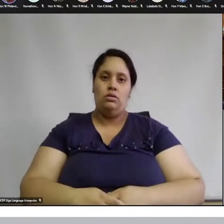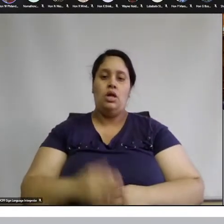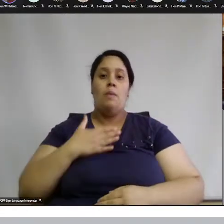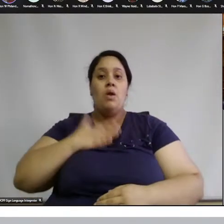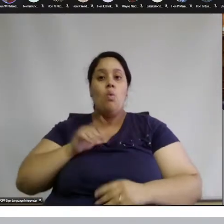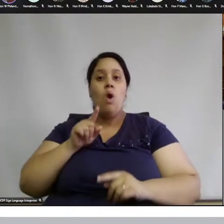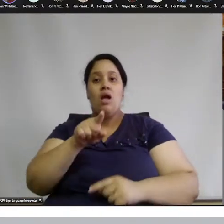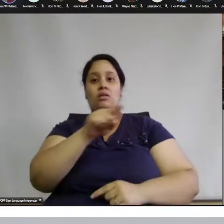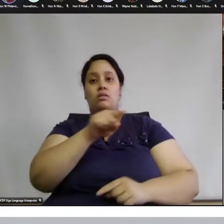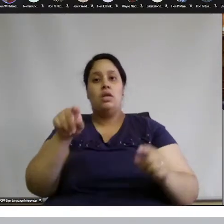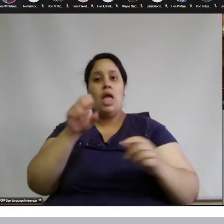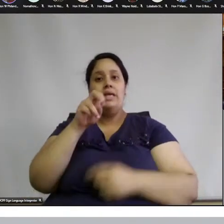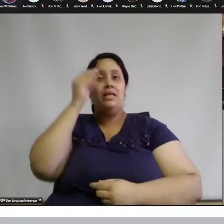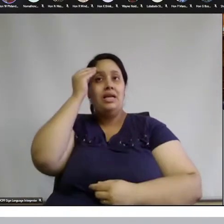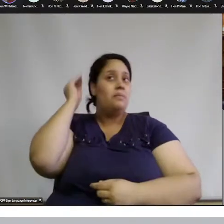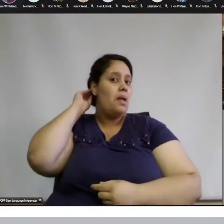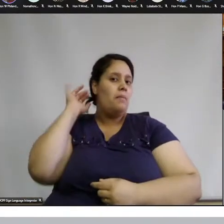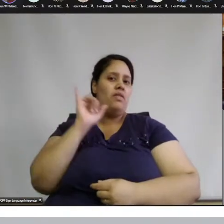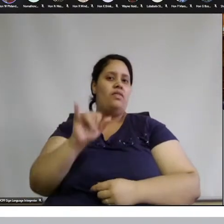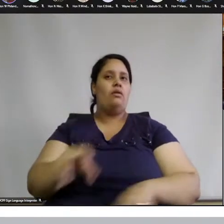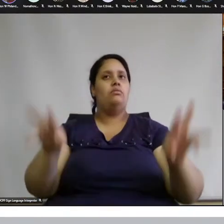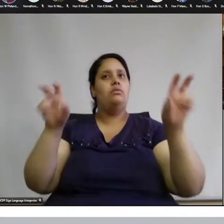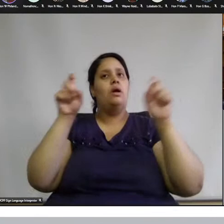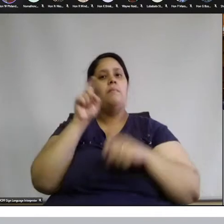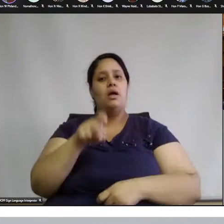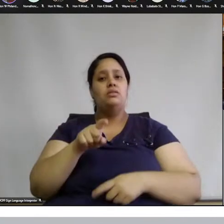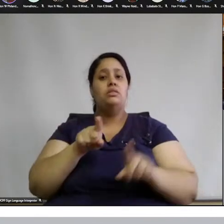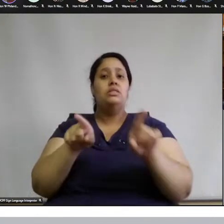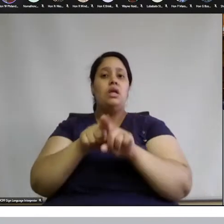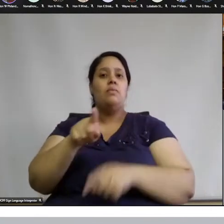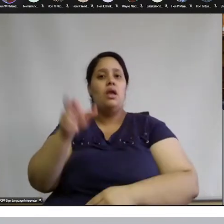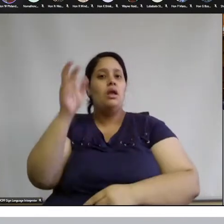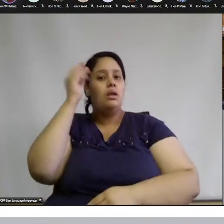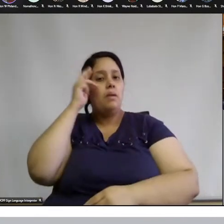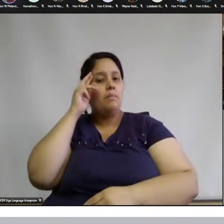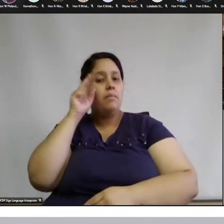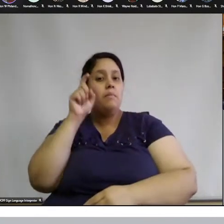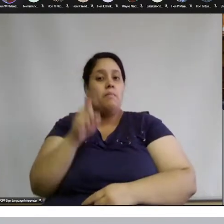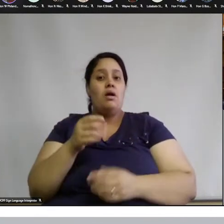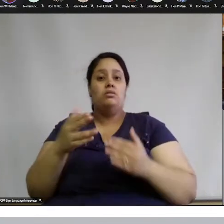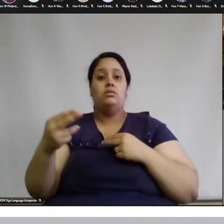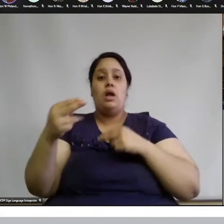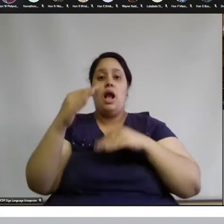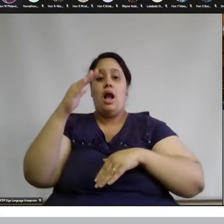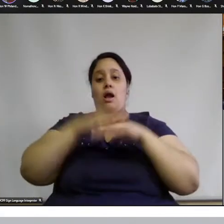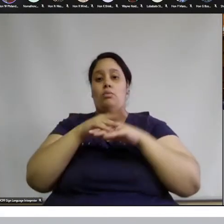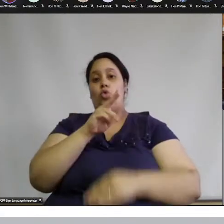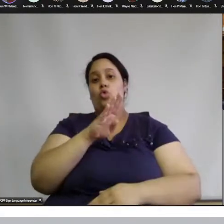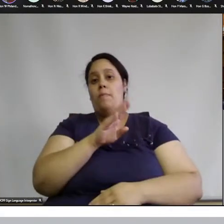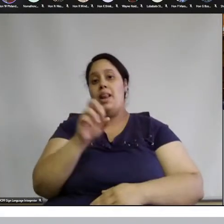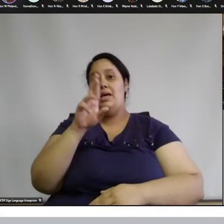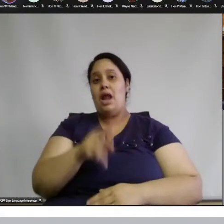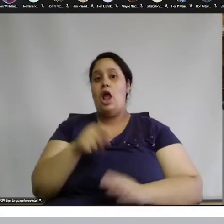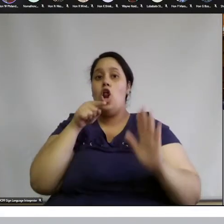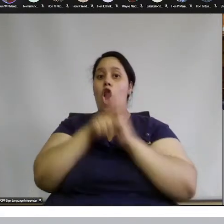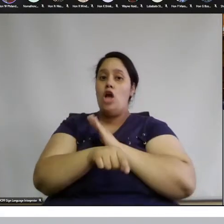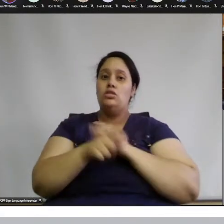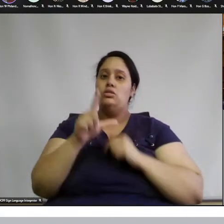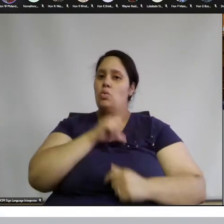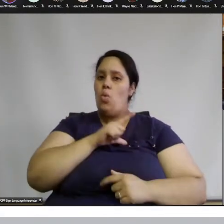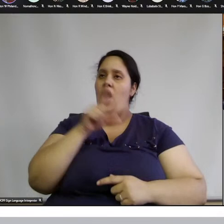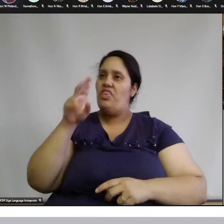to remember this headline. Moreover, I want them to remember that close to 2 billion is lost in negligent